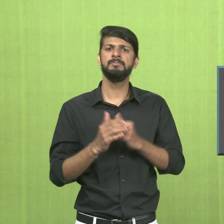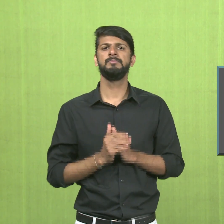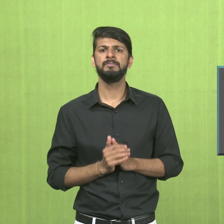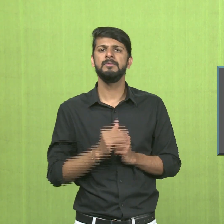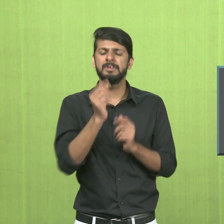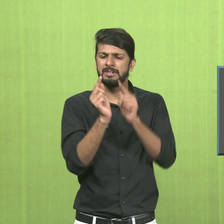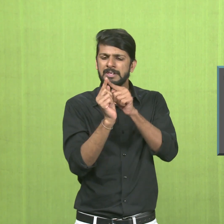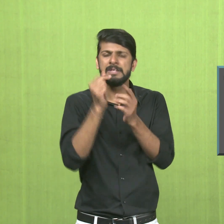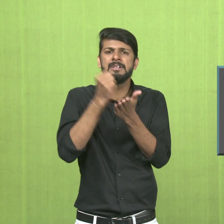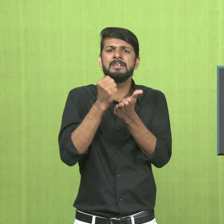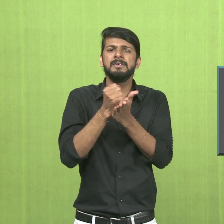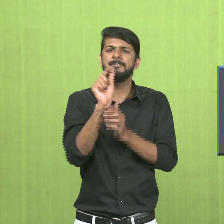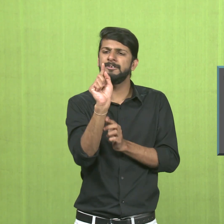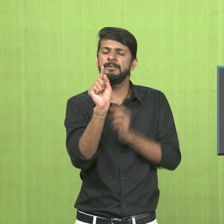the lily vine,